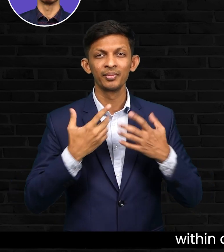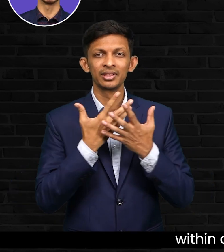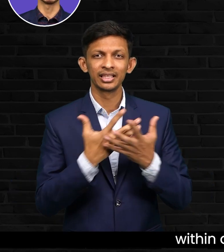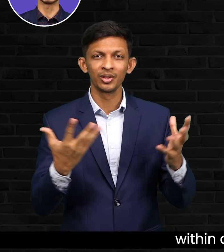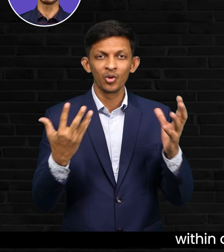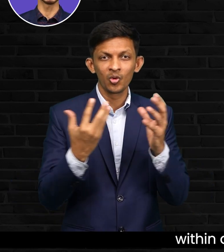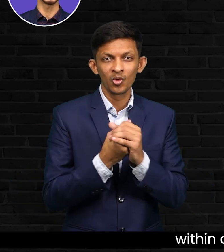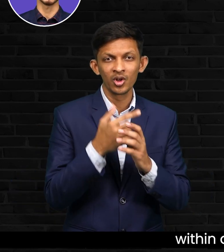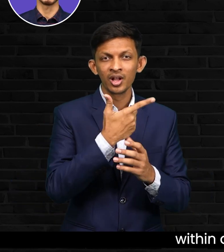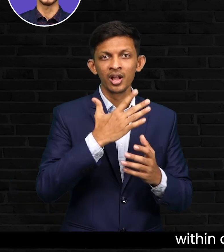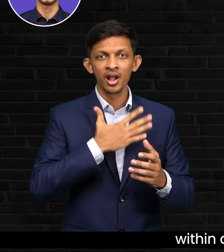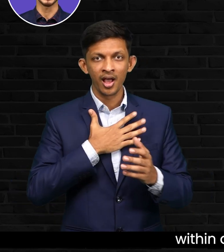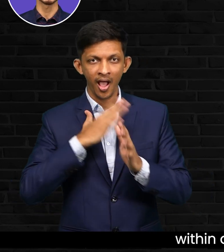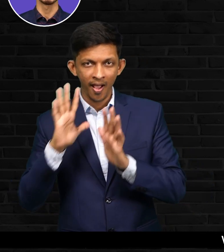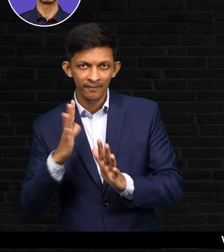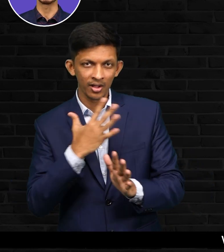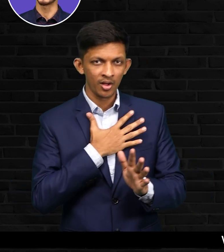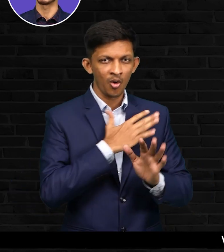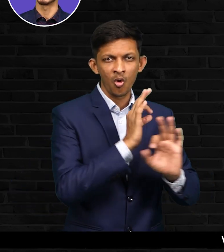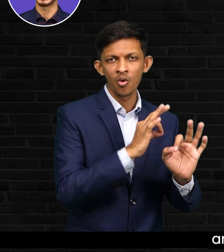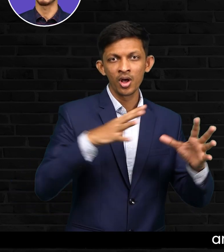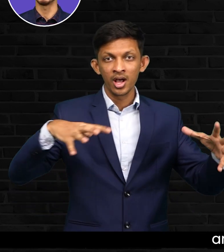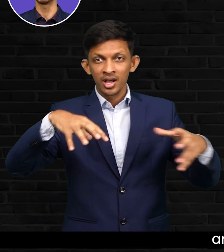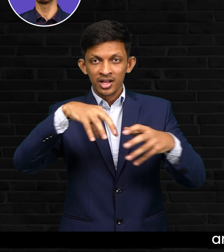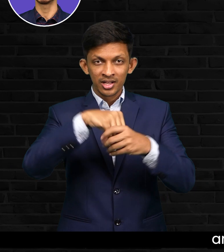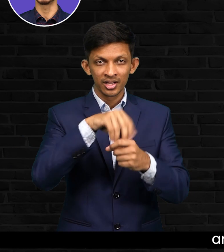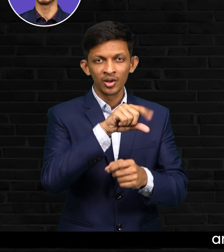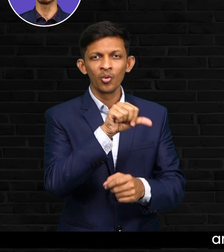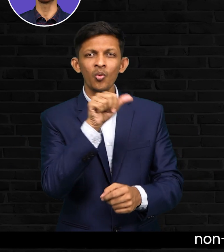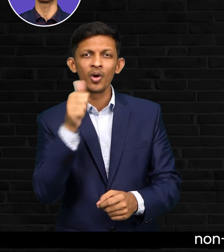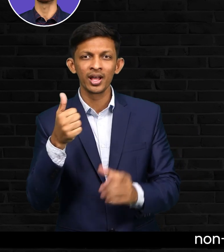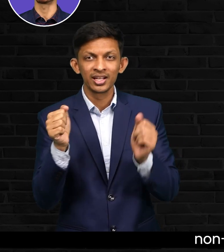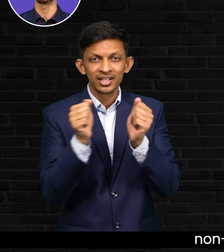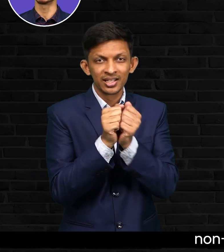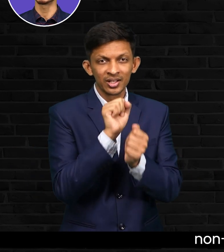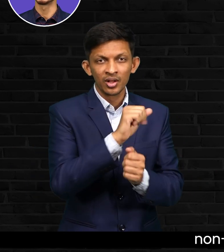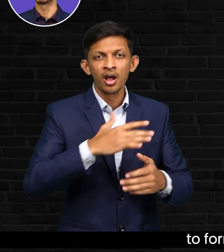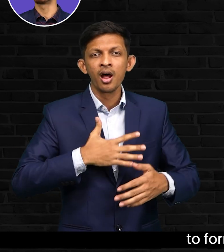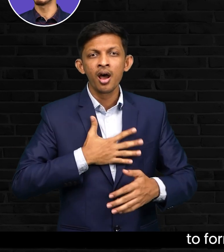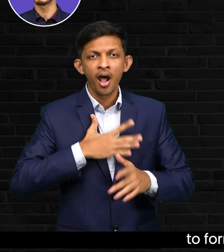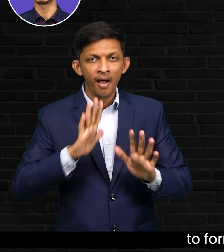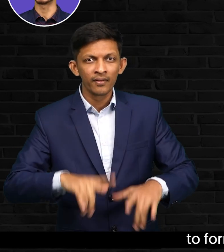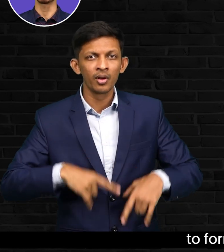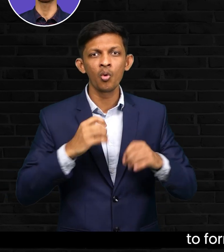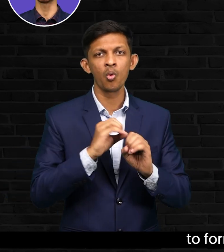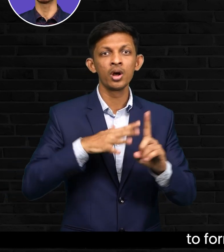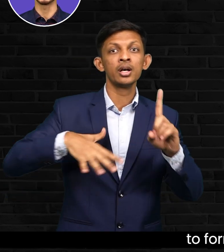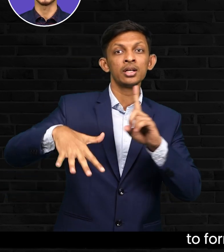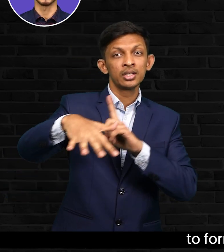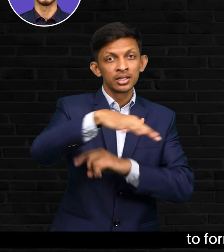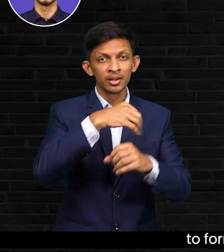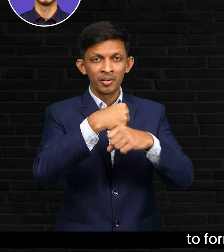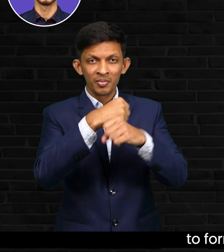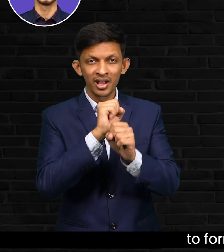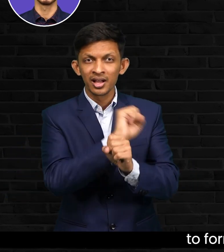things within an ecosystem interact with each other and also with their non-living environment to form an ecological